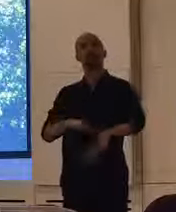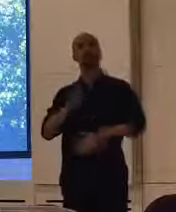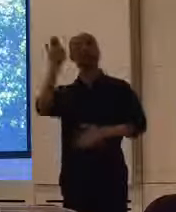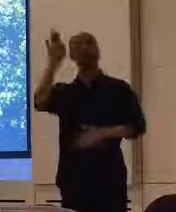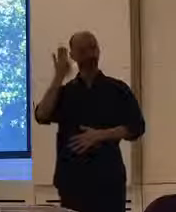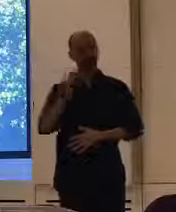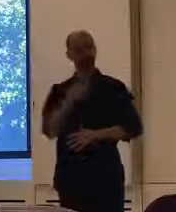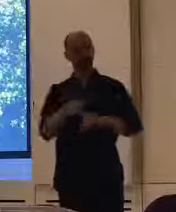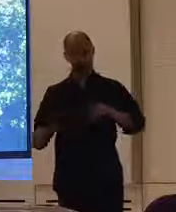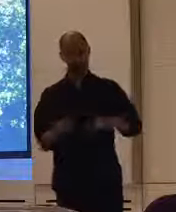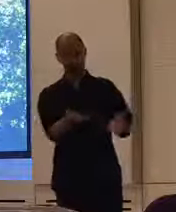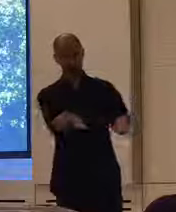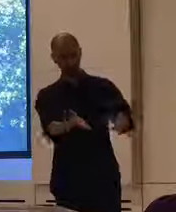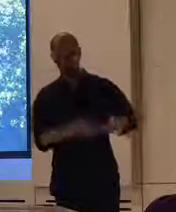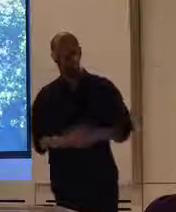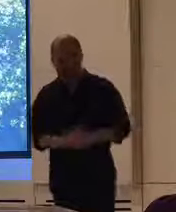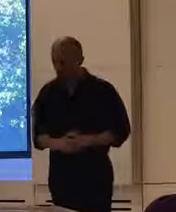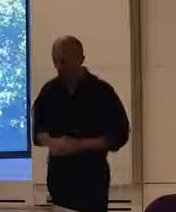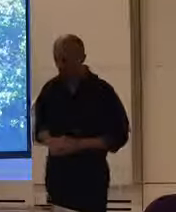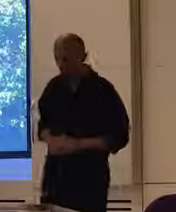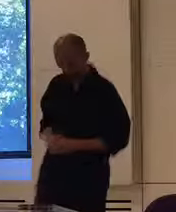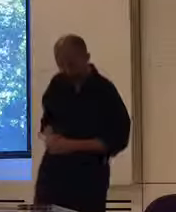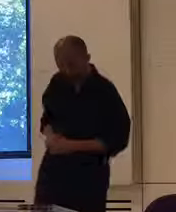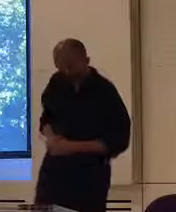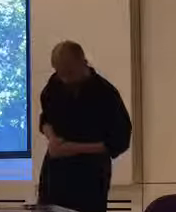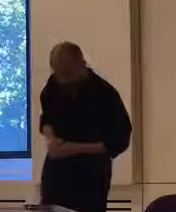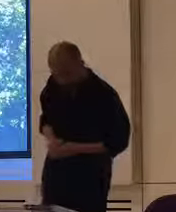have declared they tried to hurt themselves.